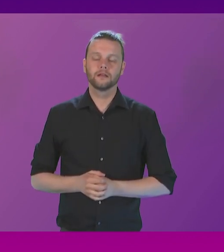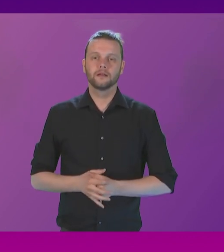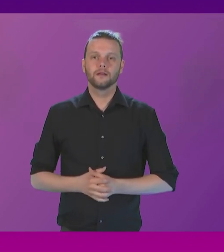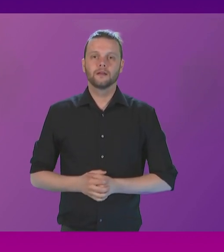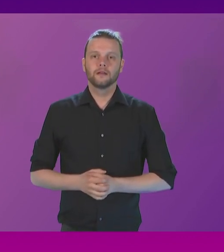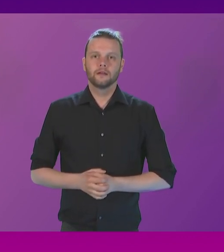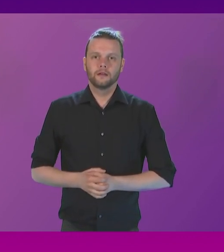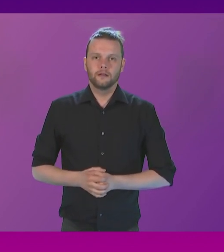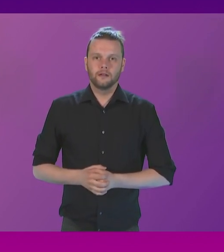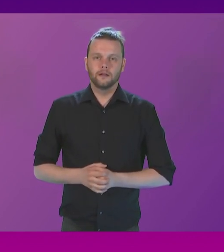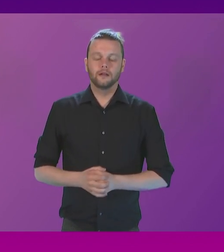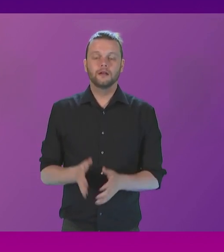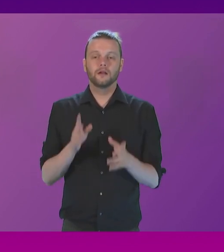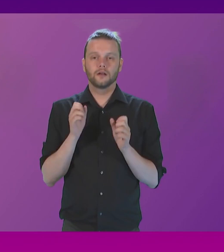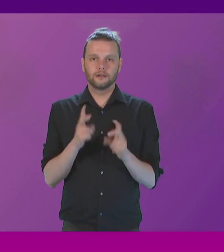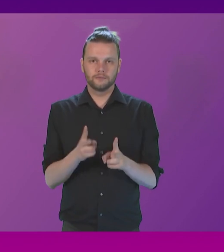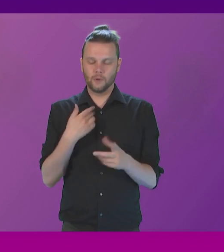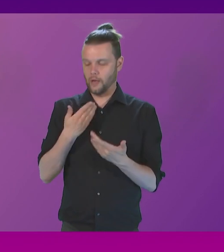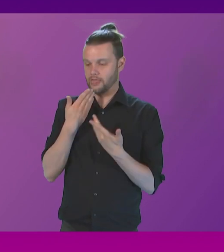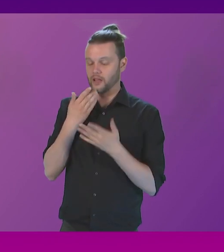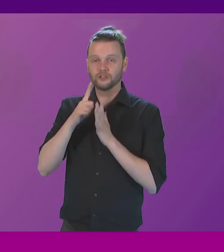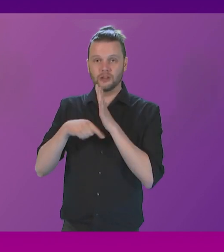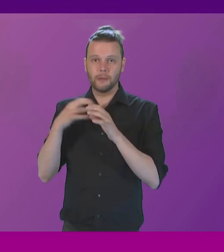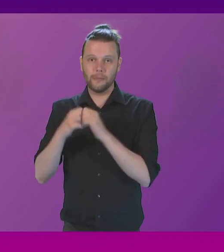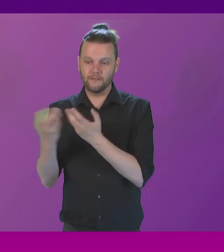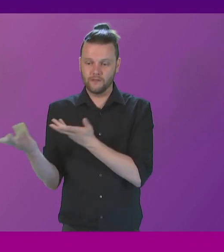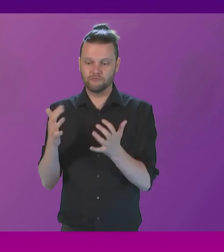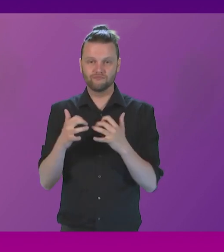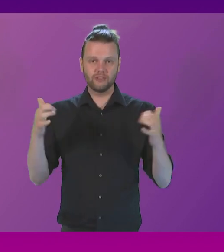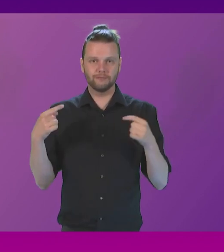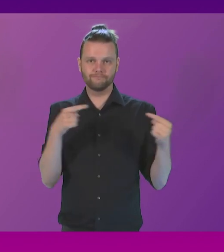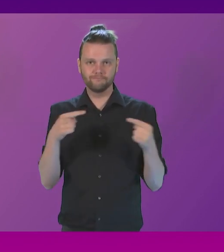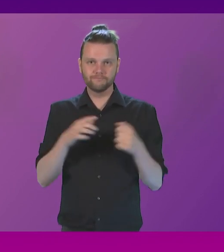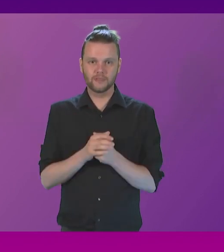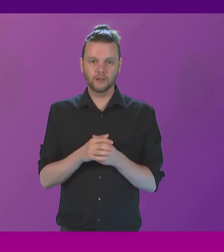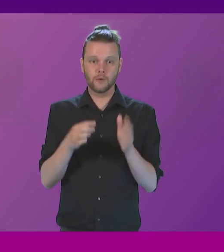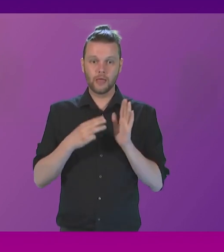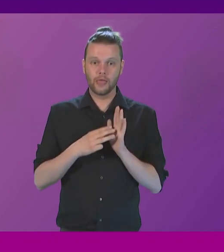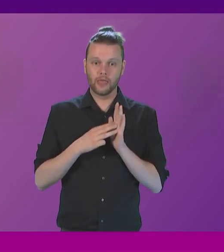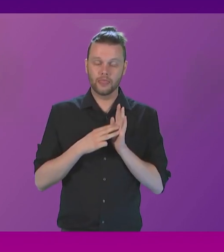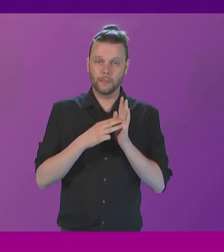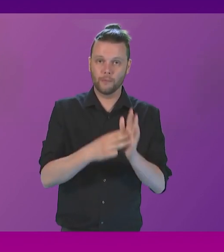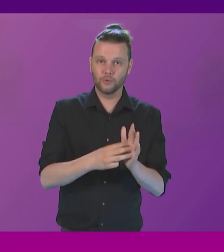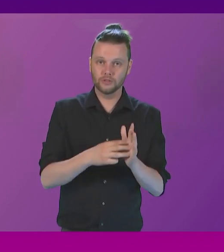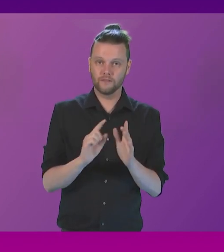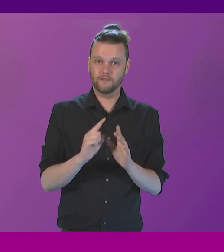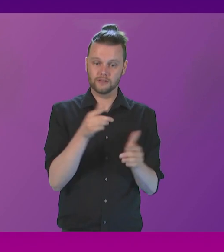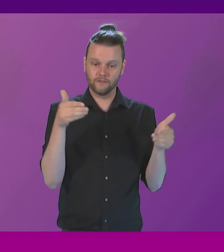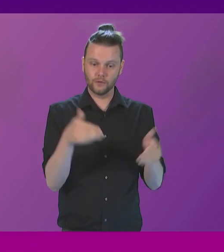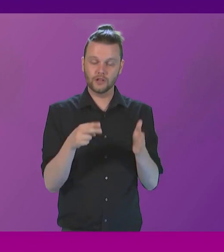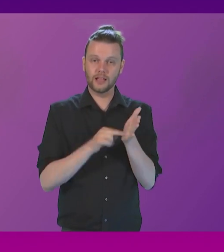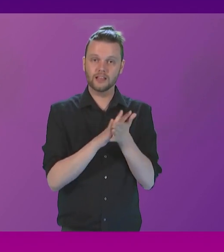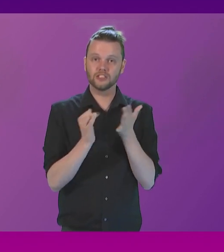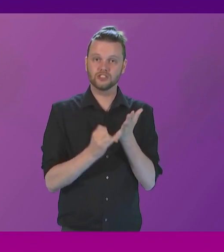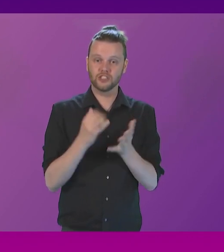Mr McPherson. I commend Jeremy Balfour for bringing this important debate to the Chamber. while the motion is primarily focused on NHS